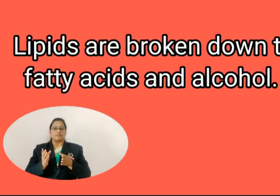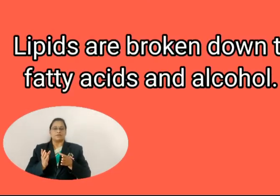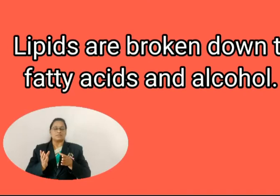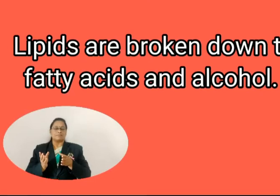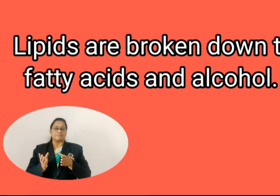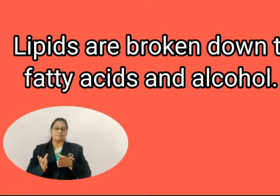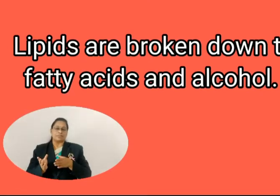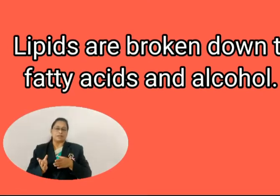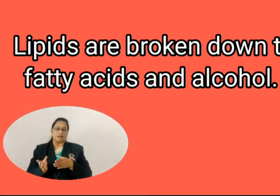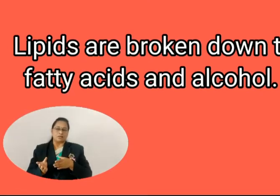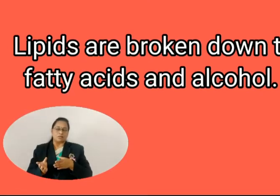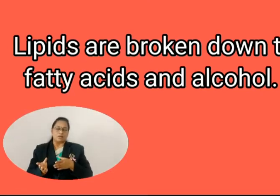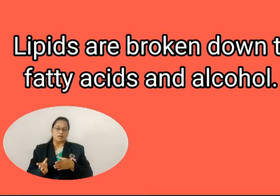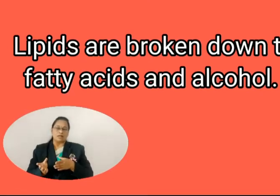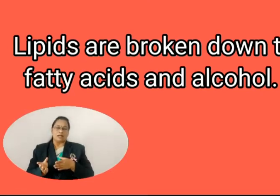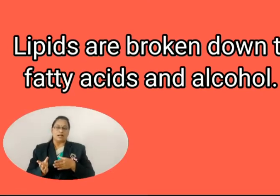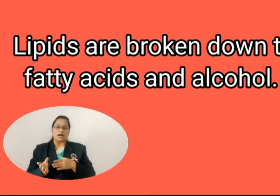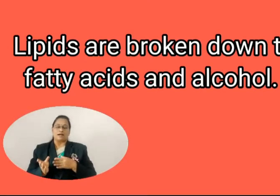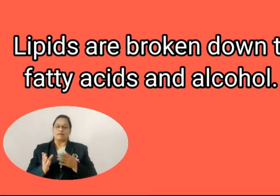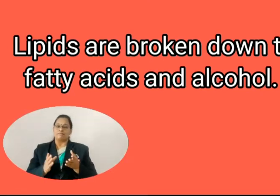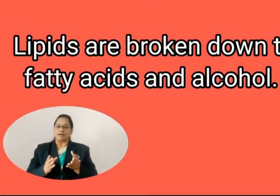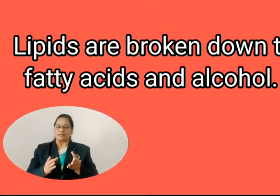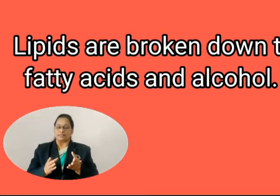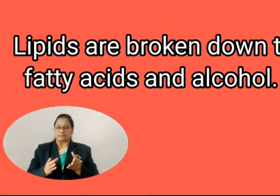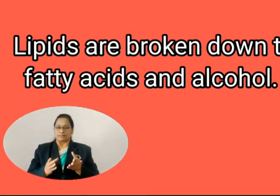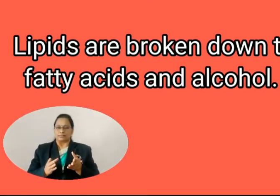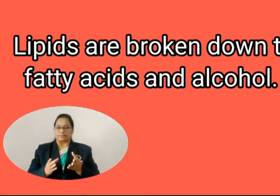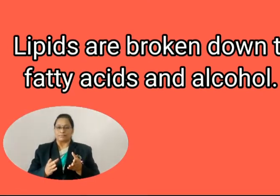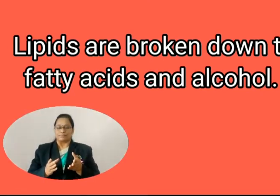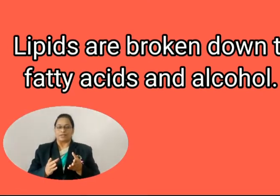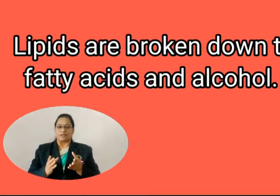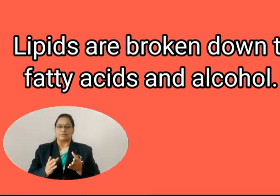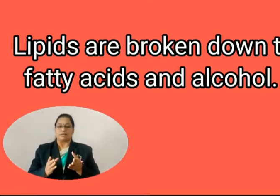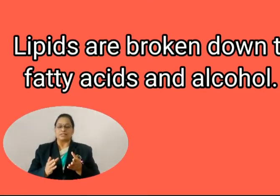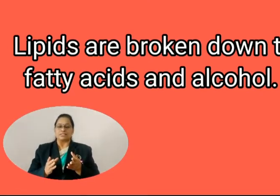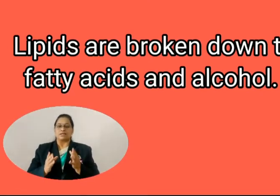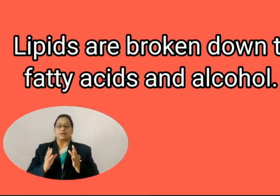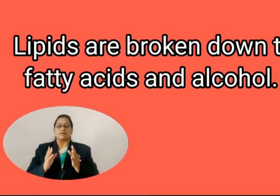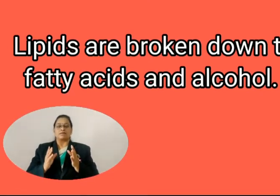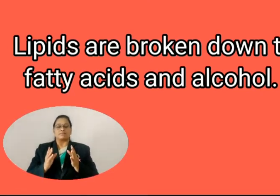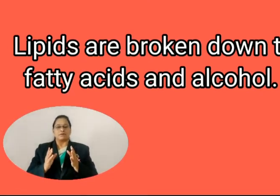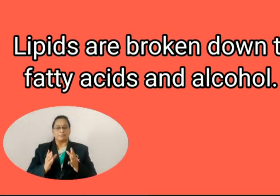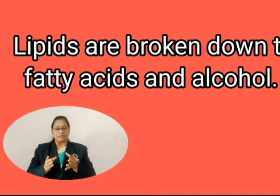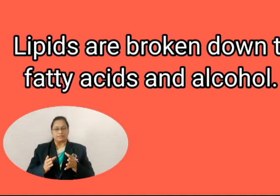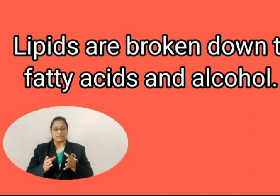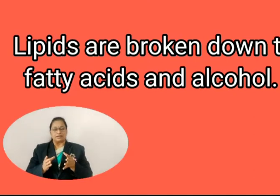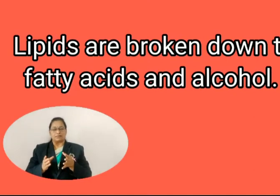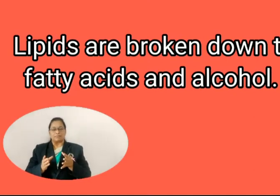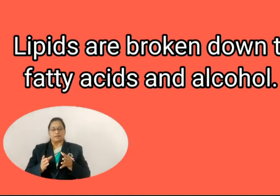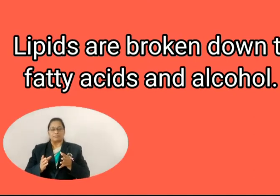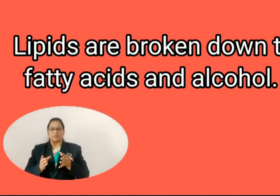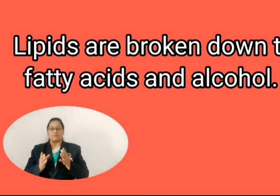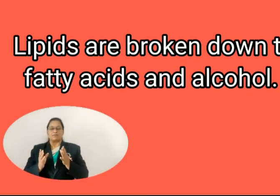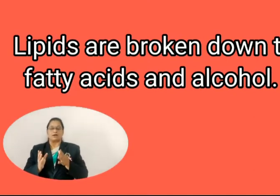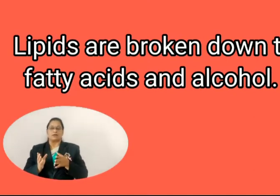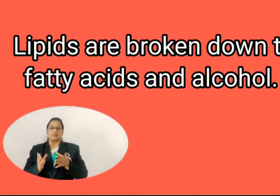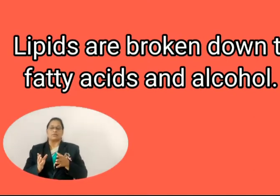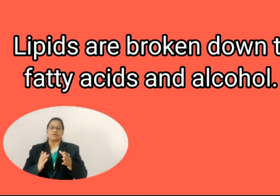us alcohol and fatty acids. It means lipids are made up of alcohol